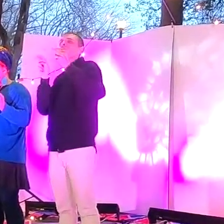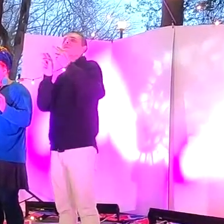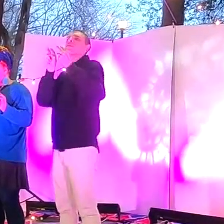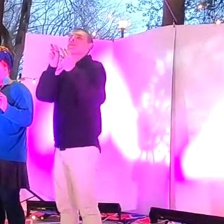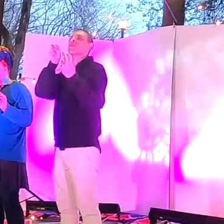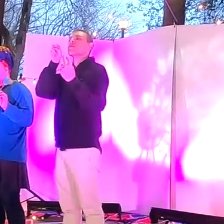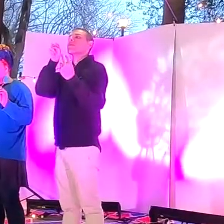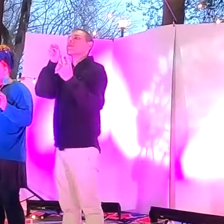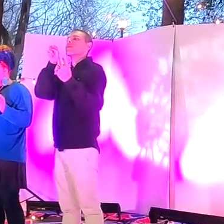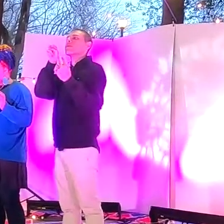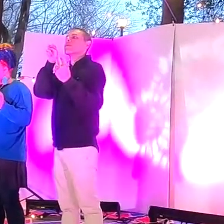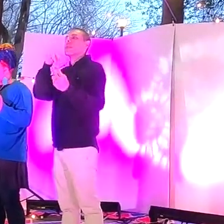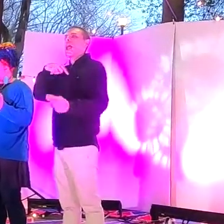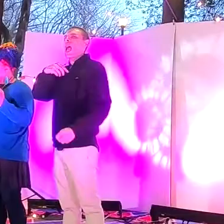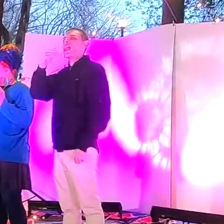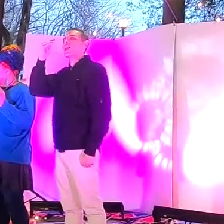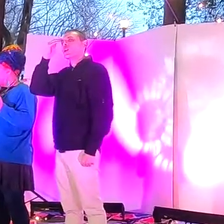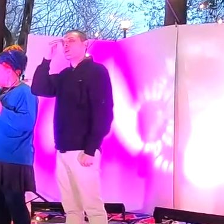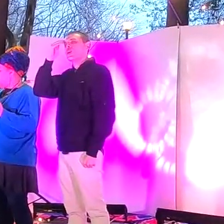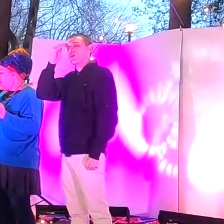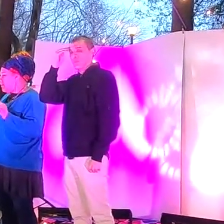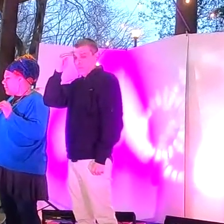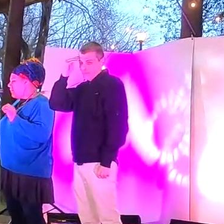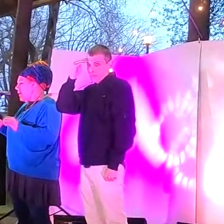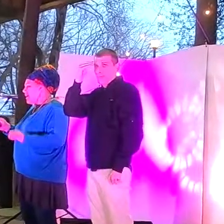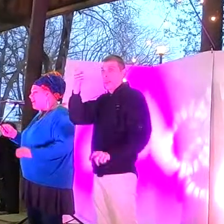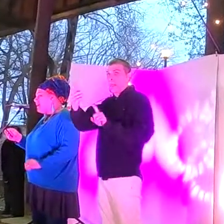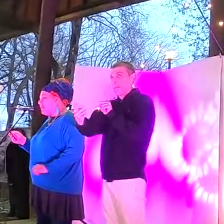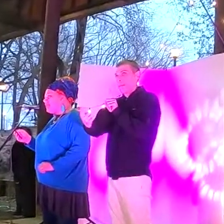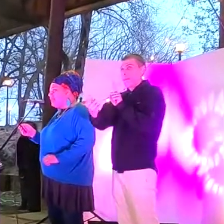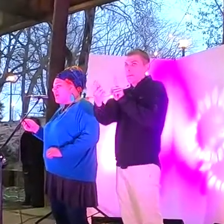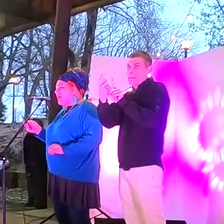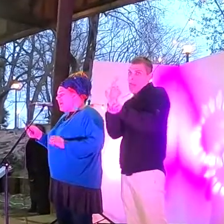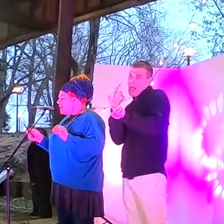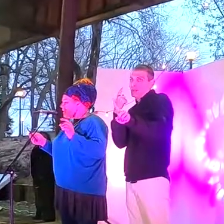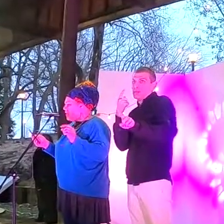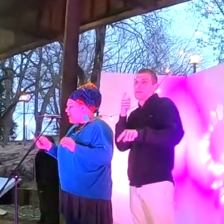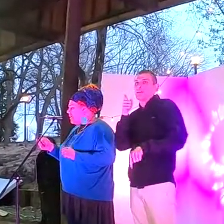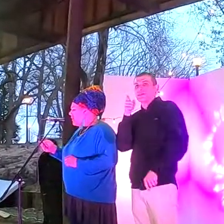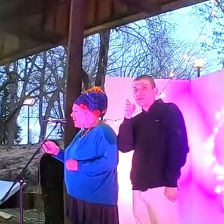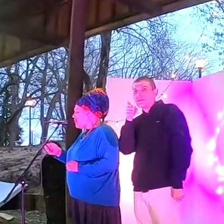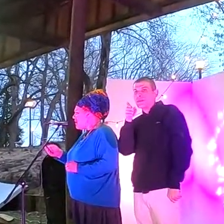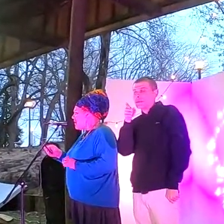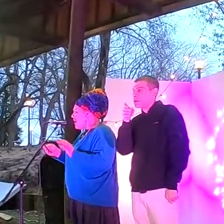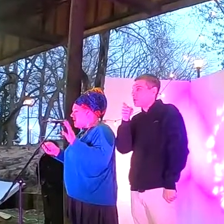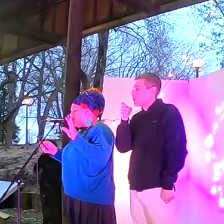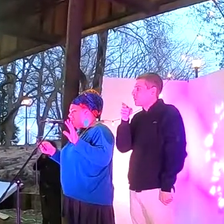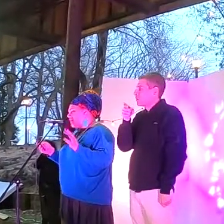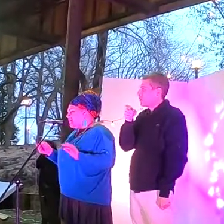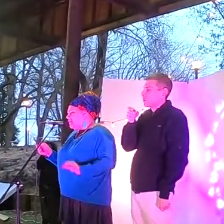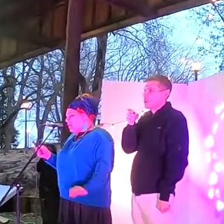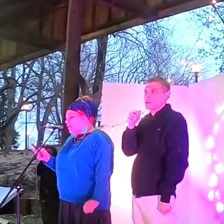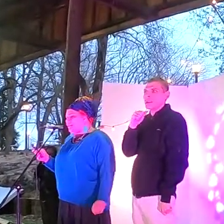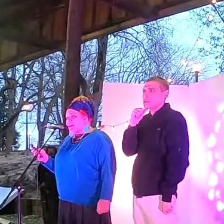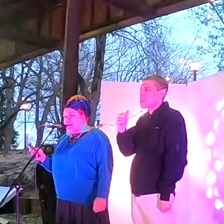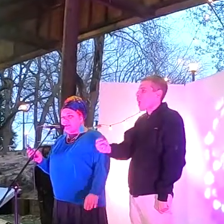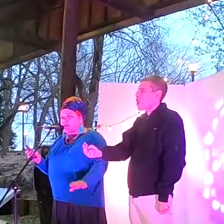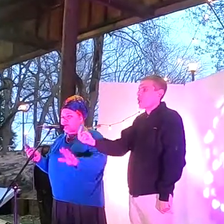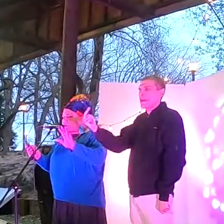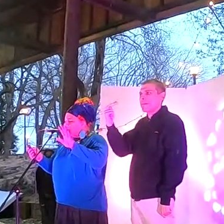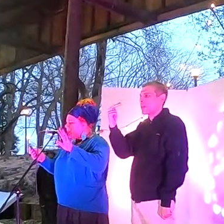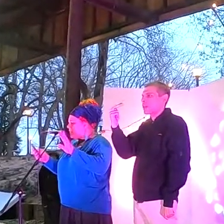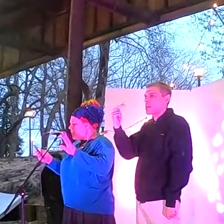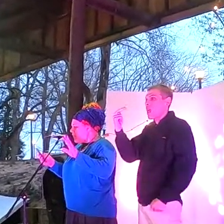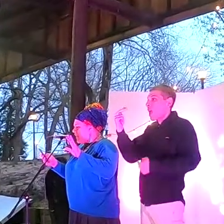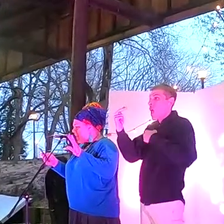I knew he passed me by. He did not look at me. I did not look at